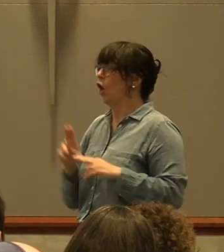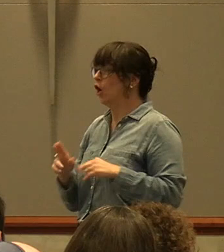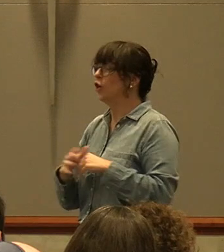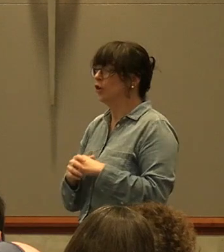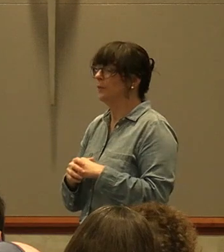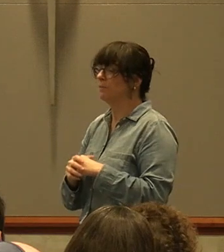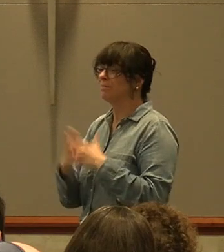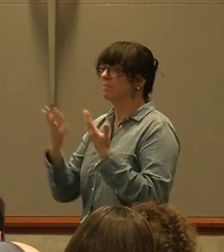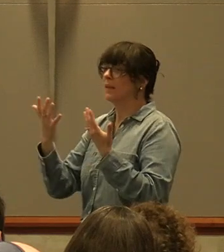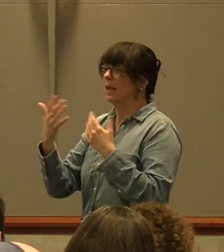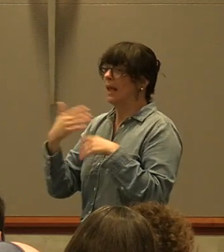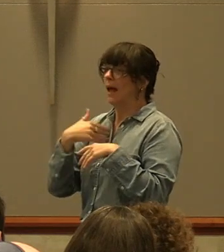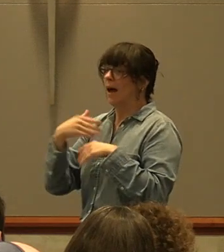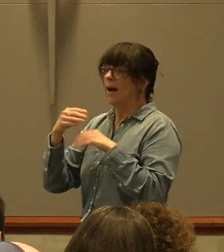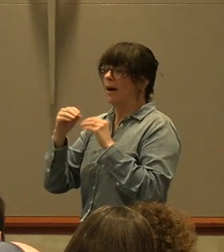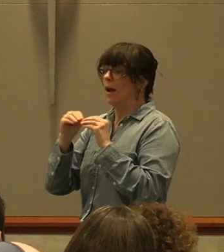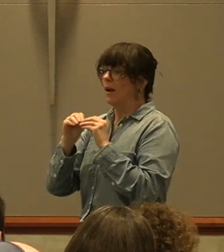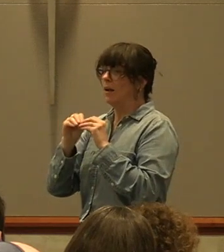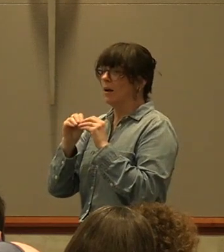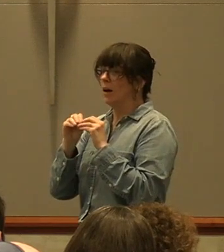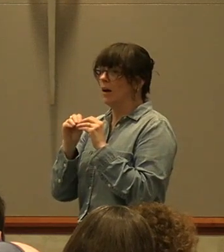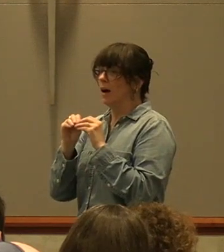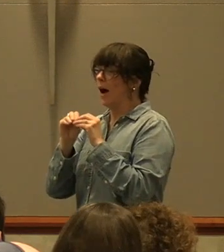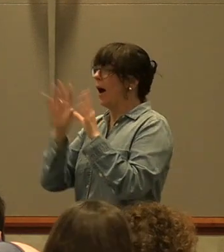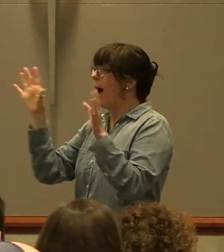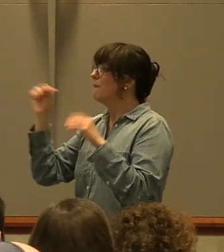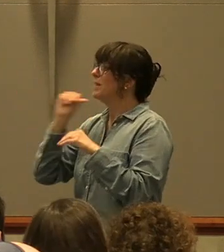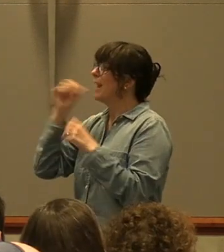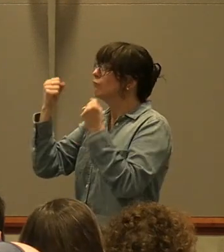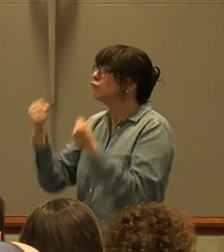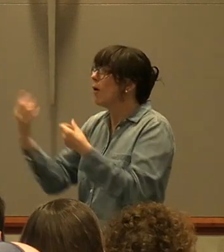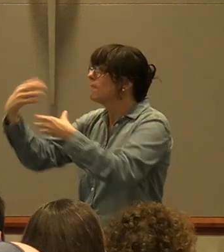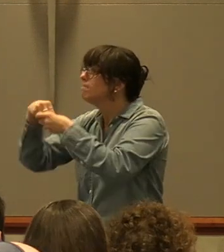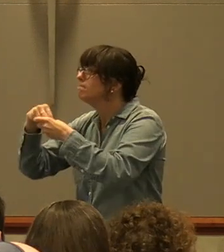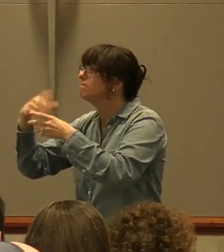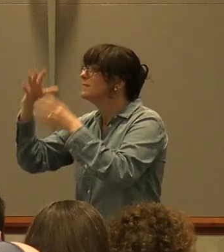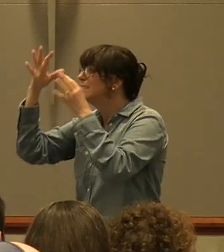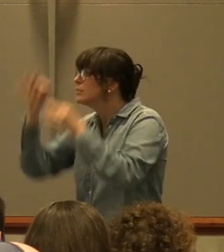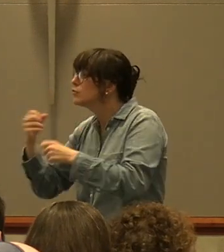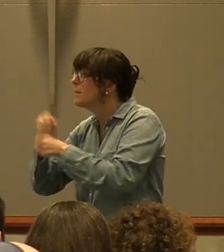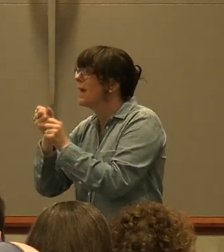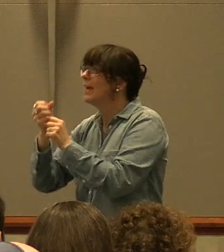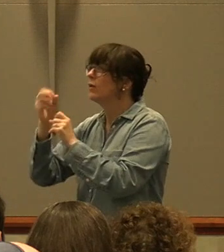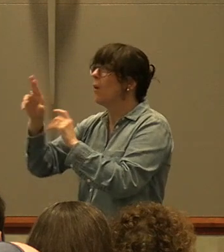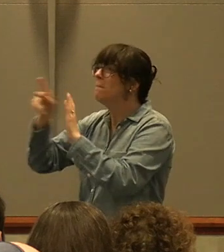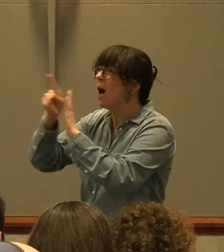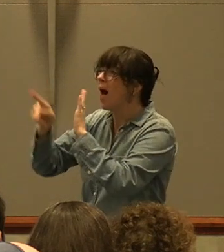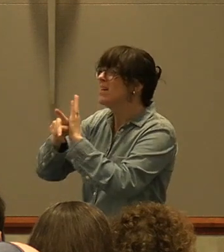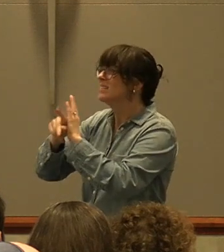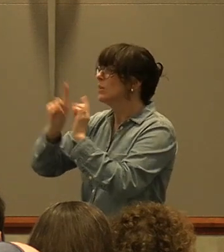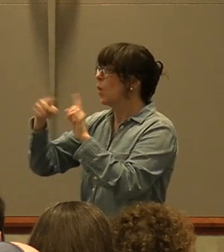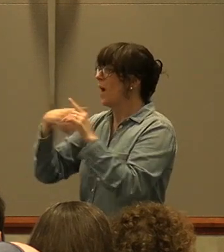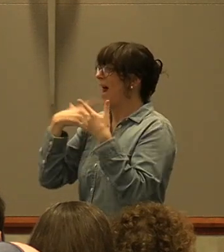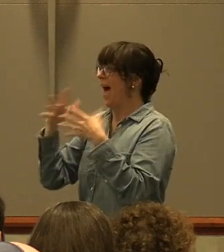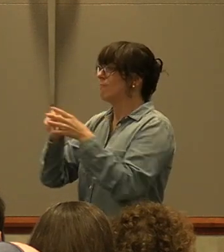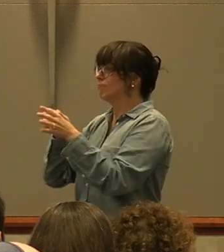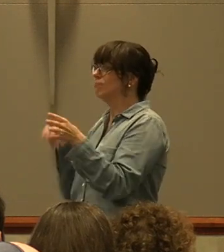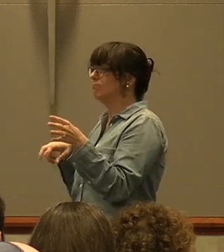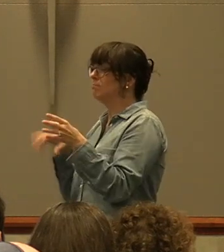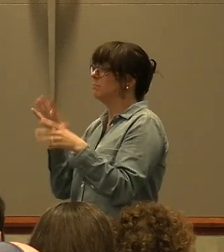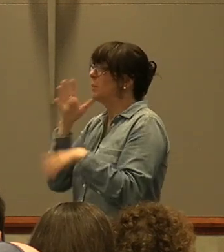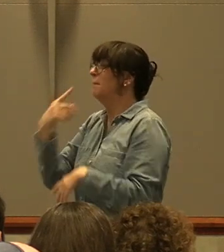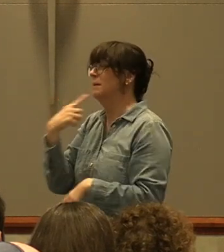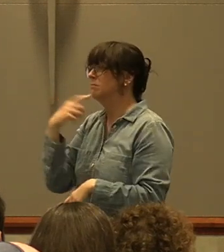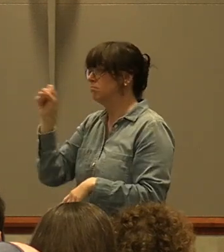I'm not going to be in the middle of the decision-making on high policy after I leave the Senate. And I'll certainly miss